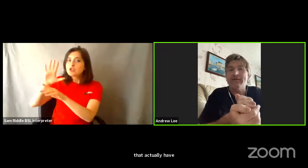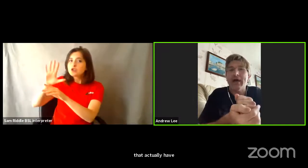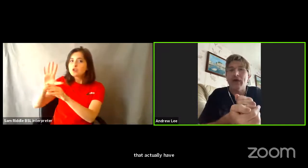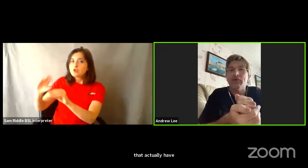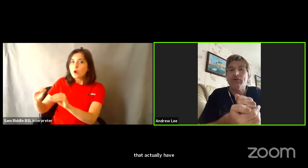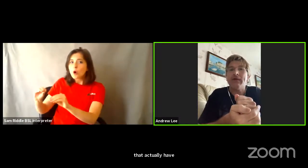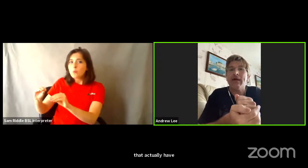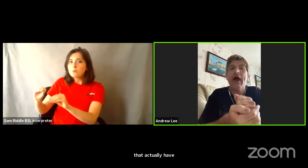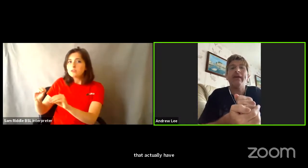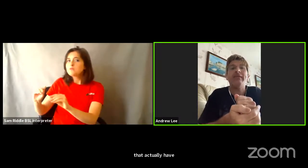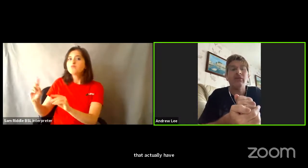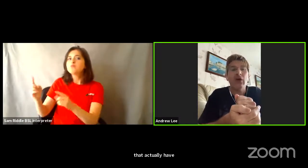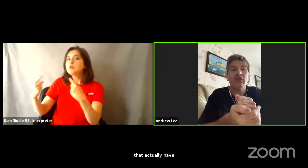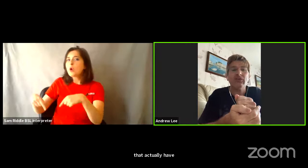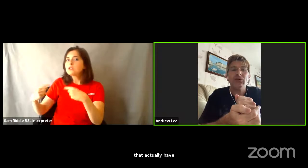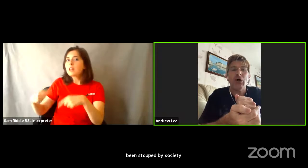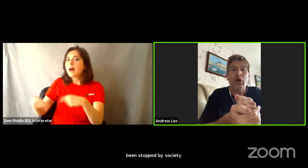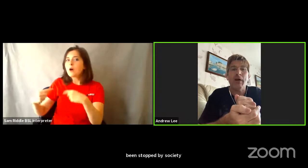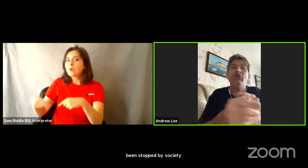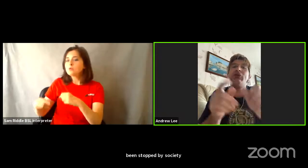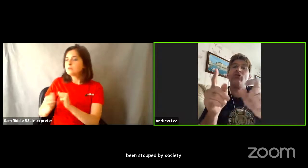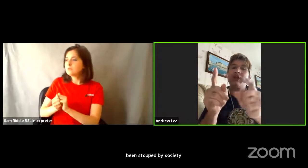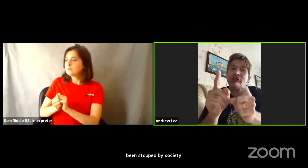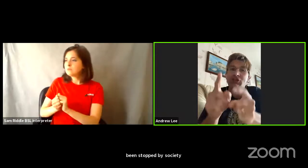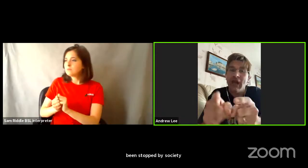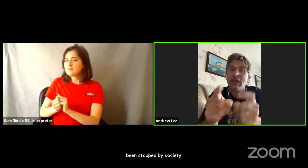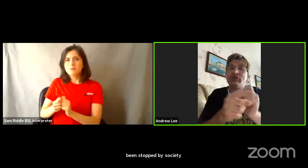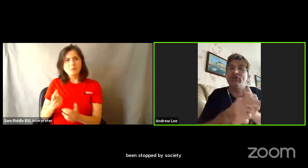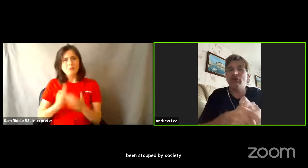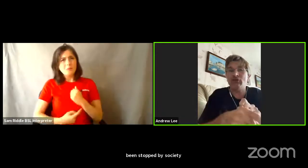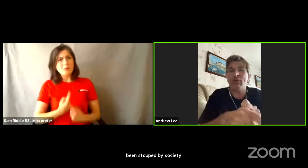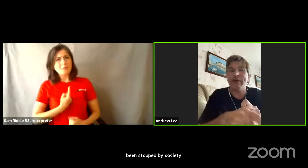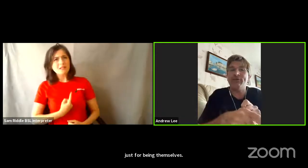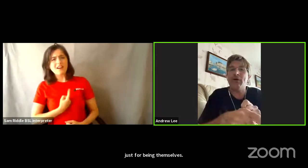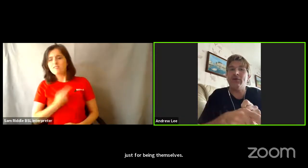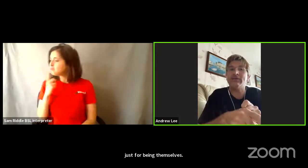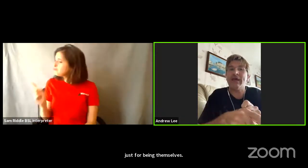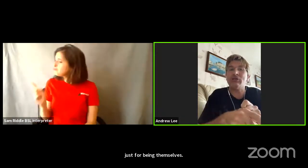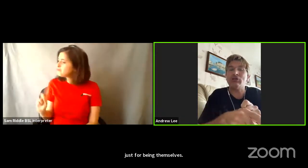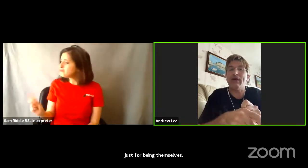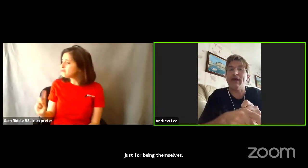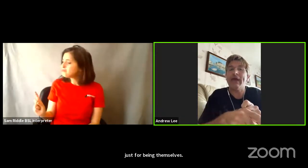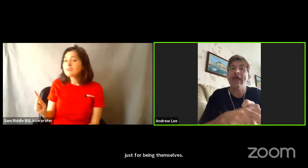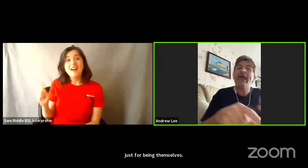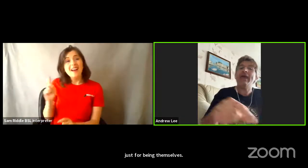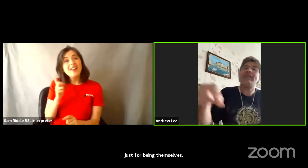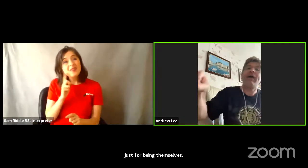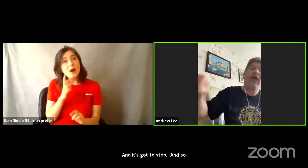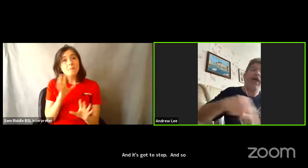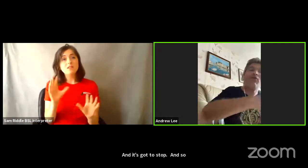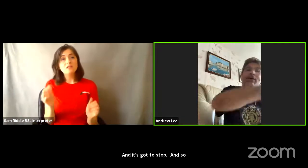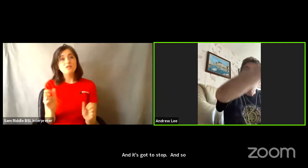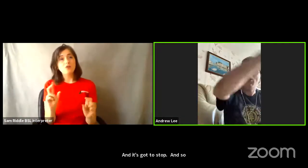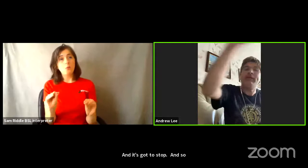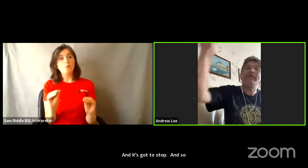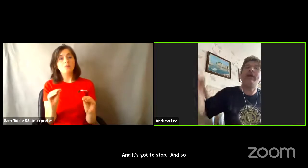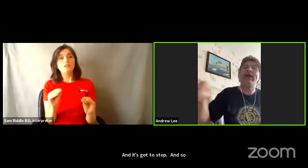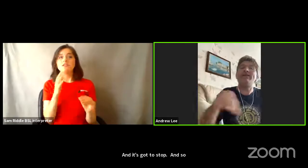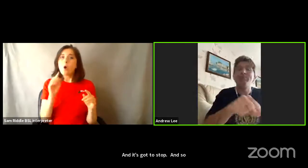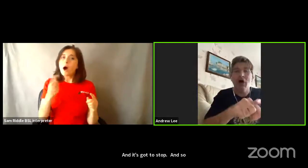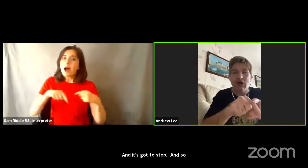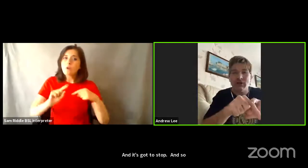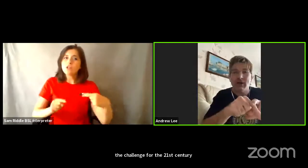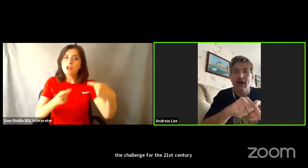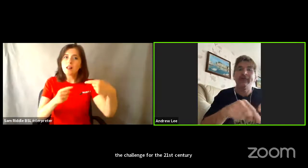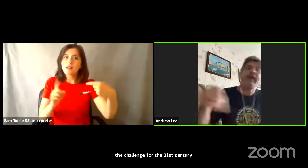being themselves, and it's got to stop. And so the challenge for the 21st century is that everybody that